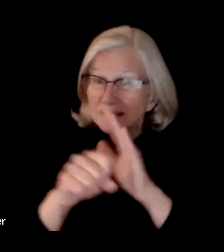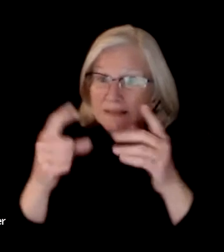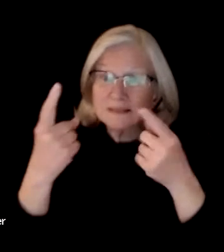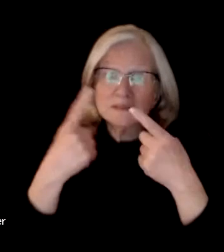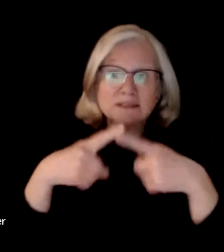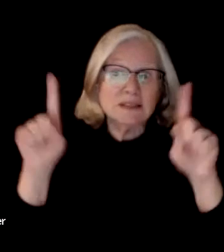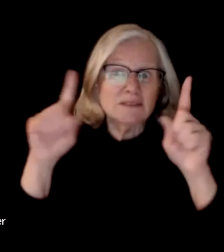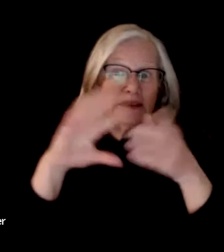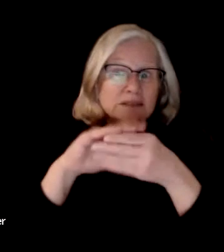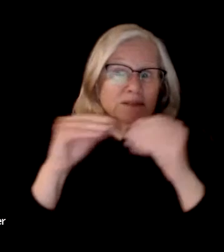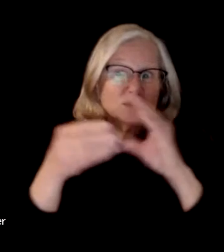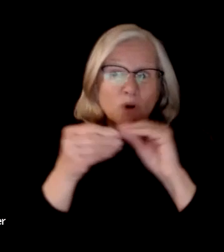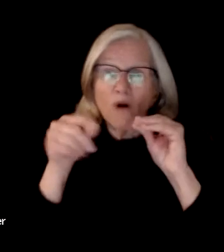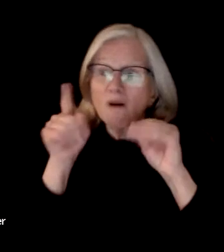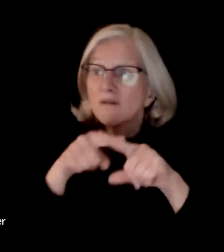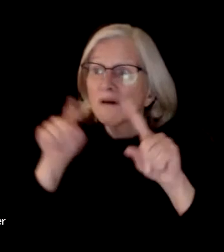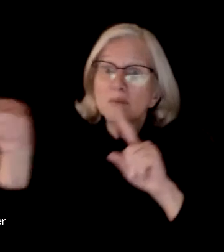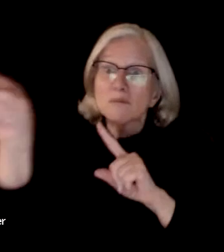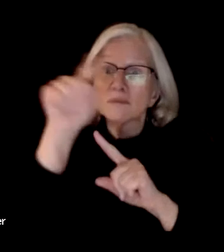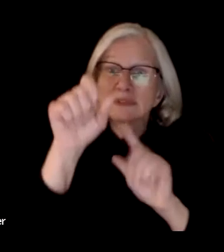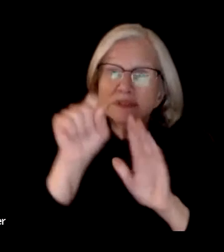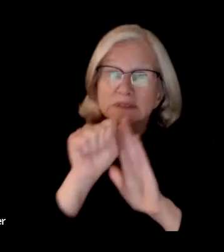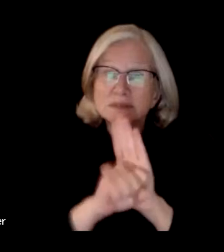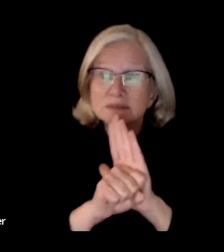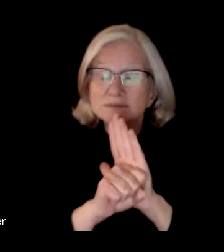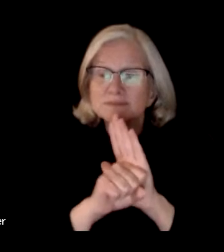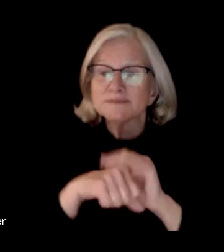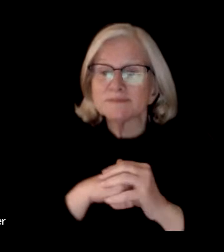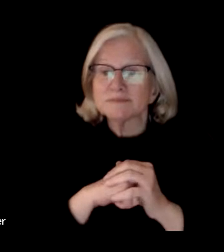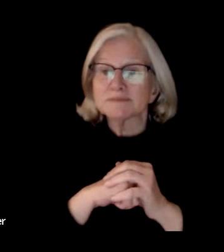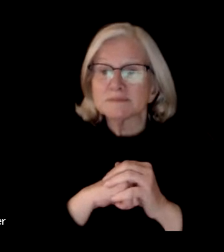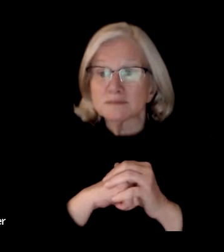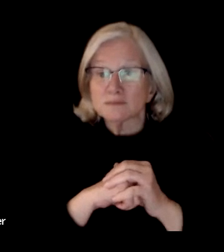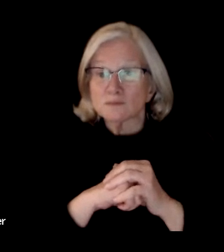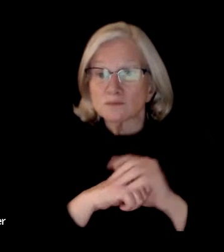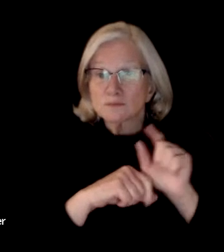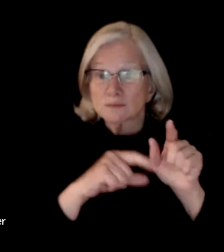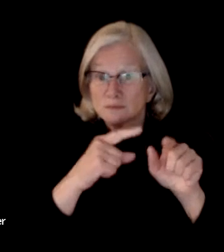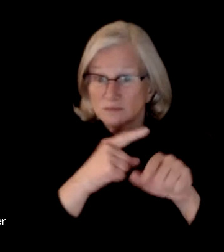are reacting to this as you are, and whether you've been able to apply any of those.